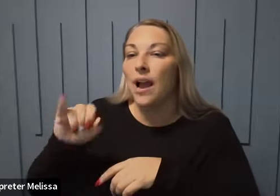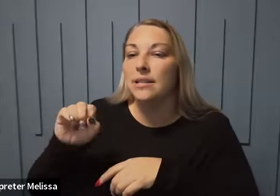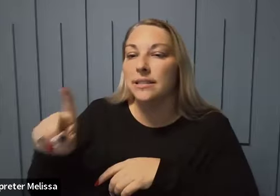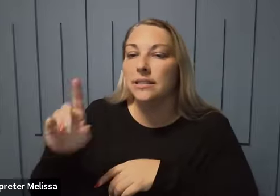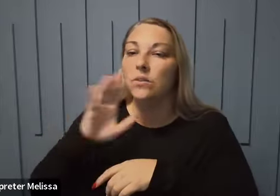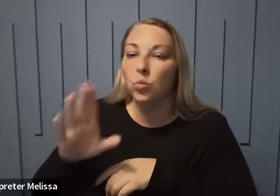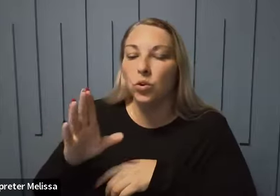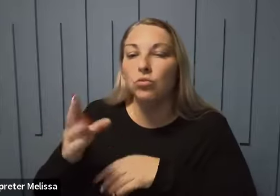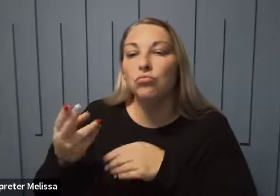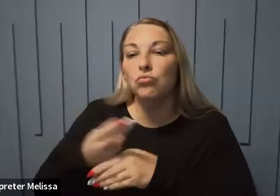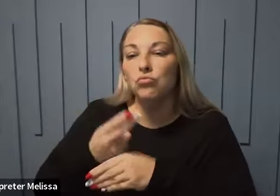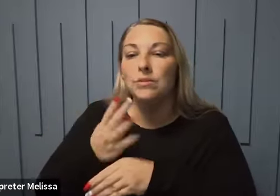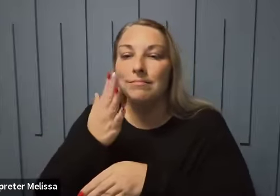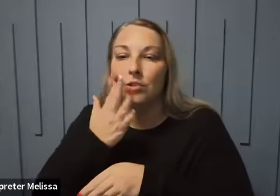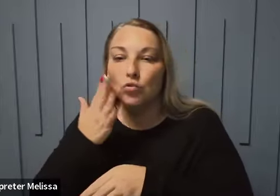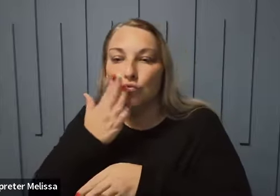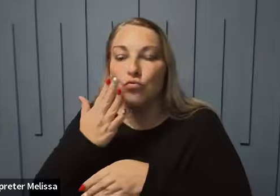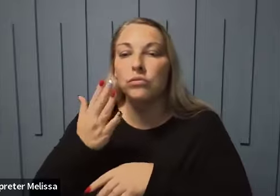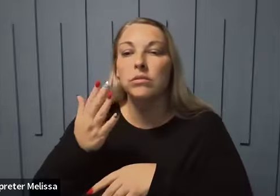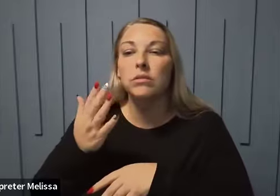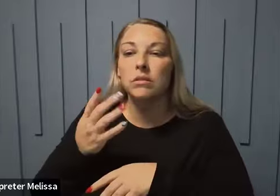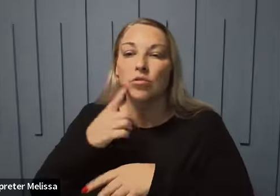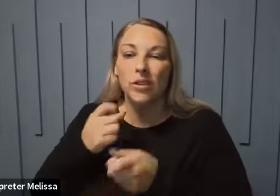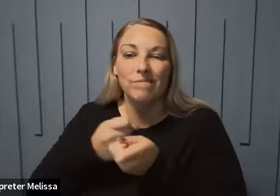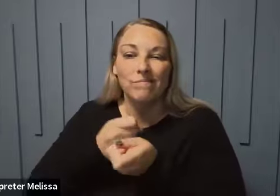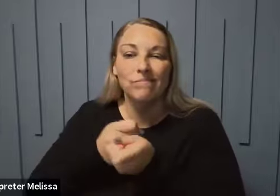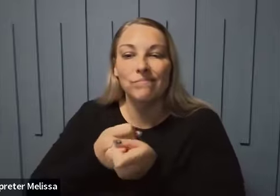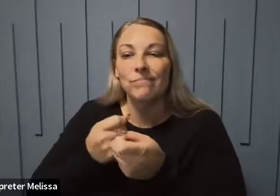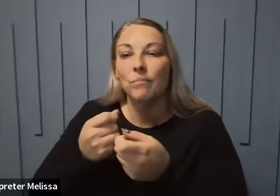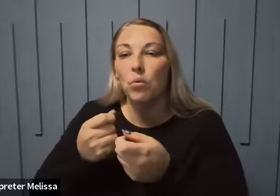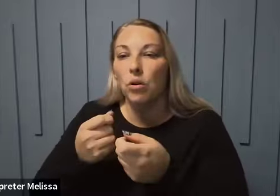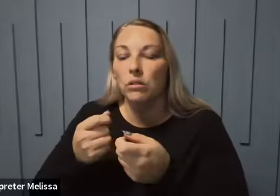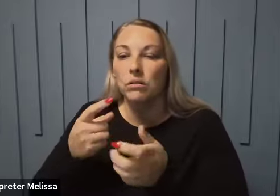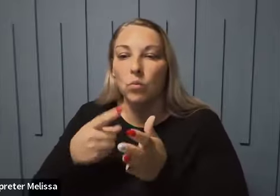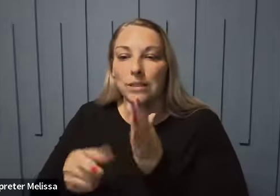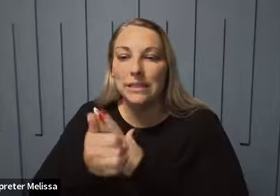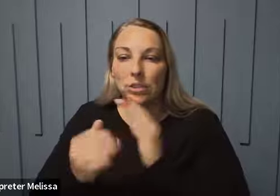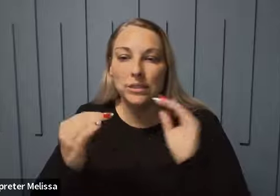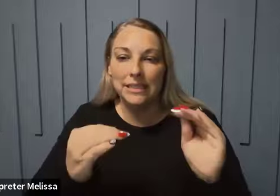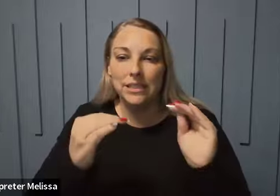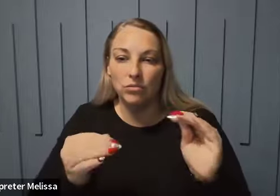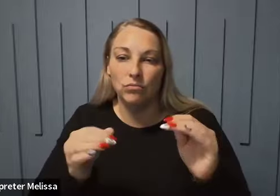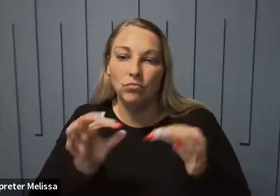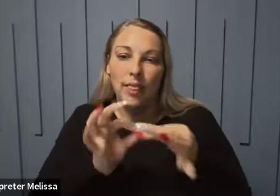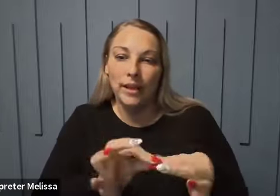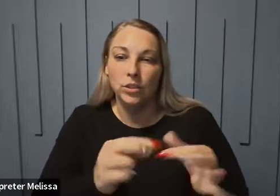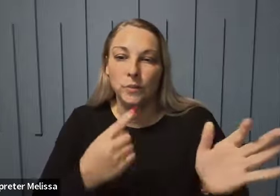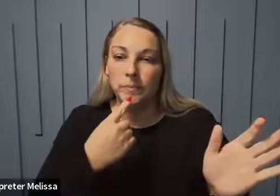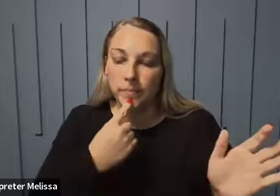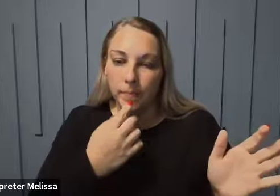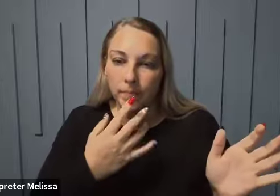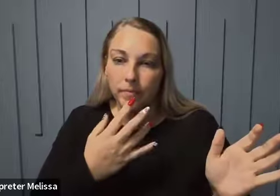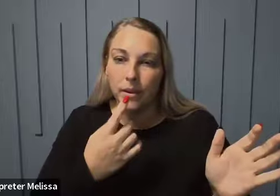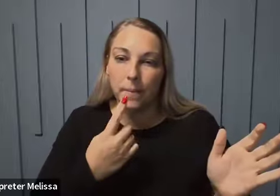language setting to help reinforce some of the skills that they're teaching specific to articulation. It does not